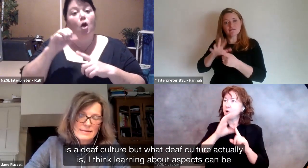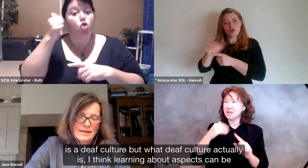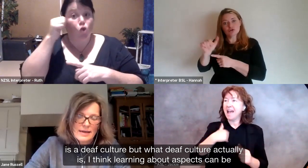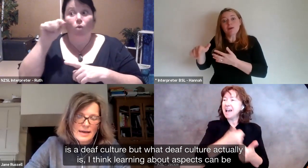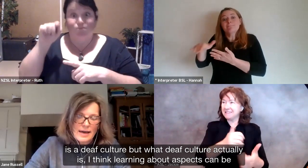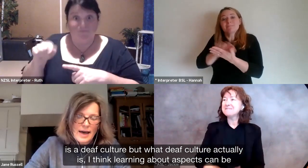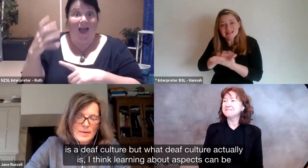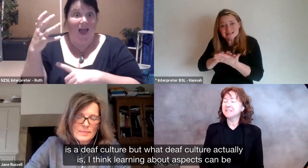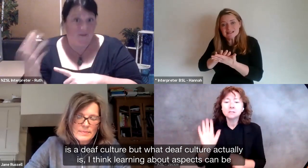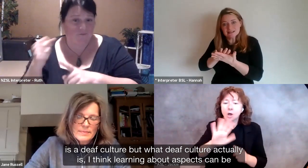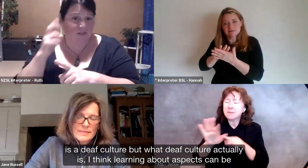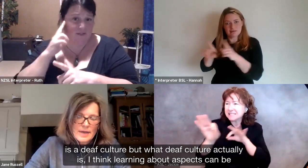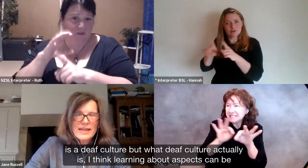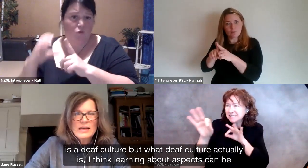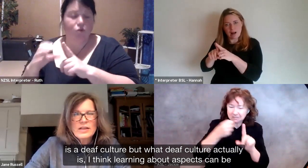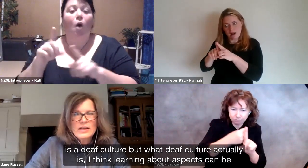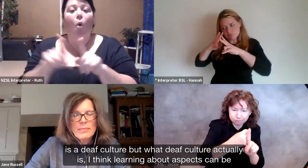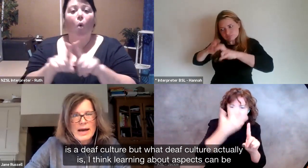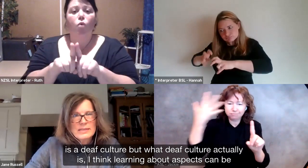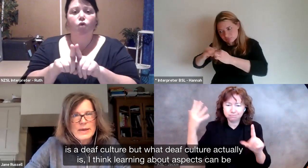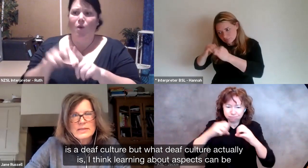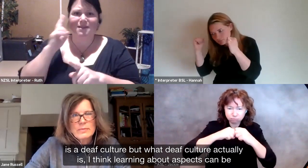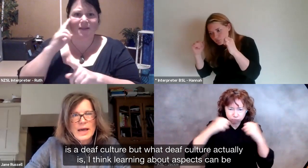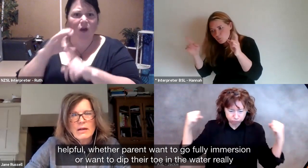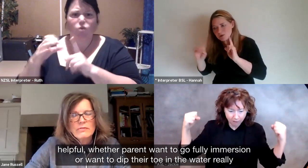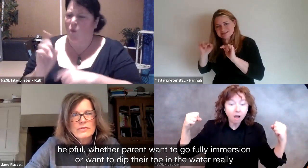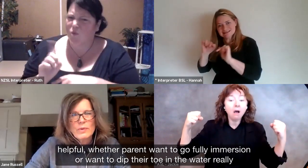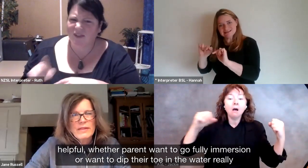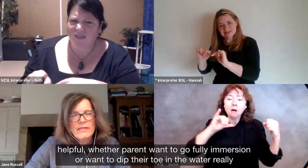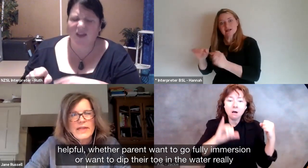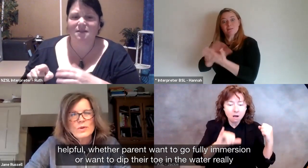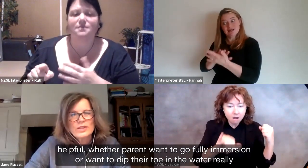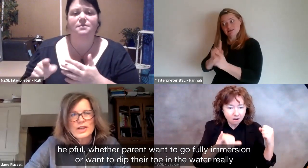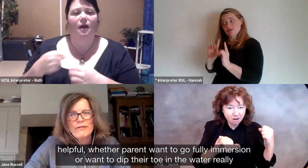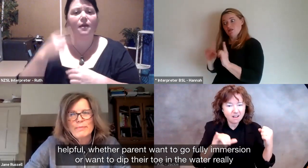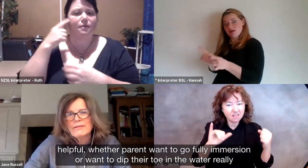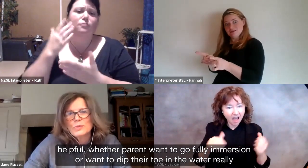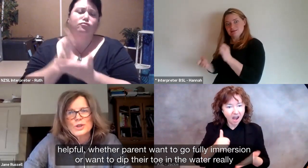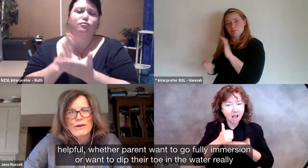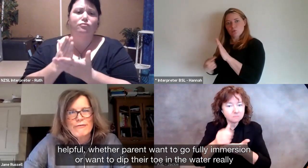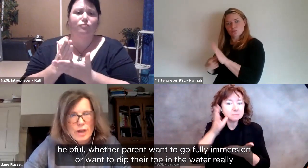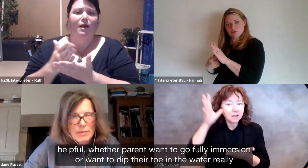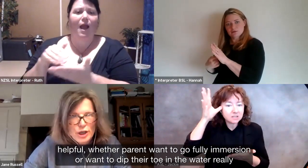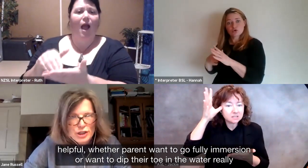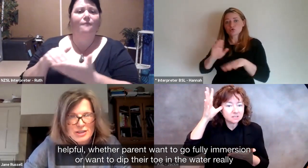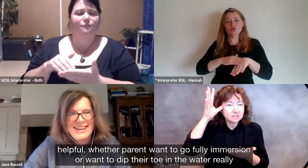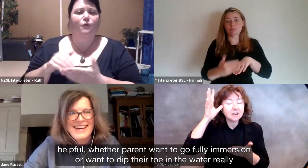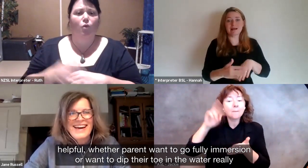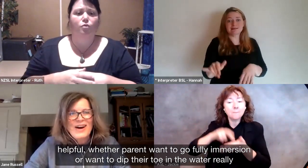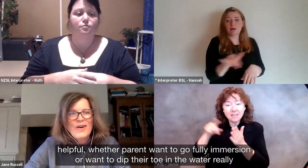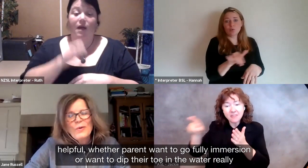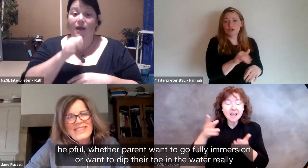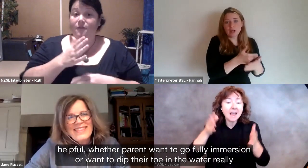is. I think learning about aspects can be helpful, whether they want to go, parents want to go full immersion.